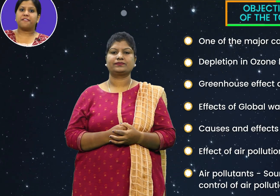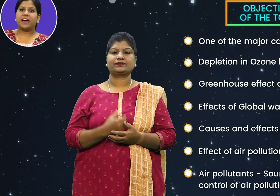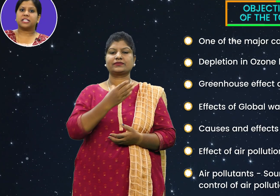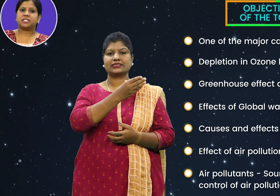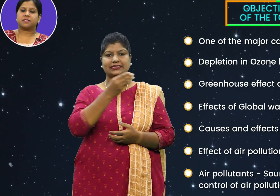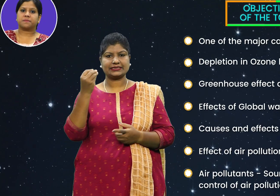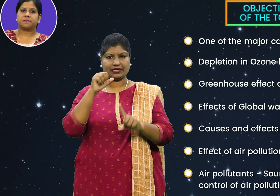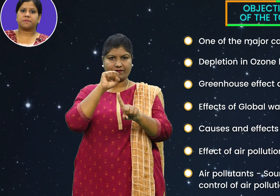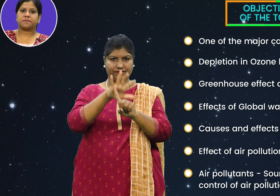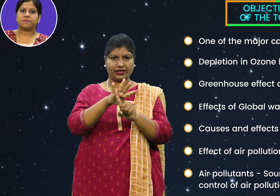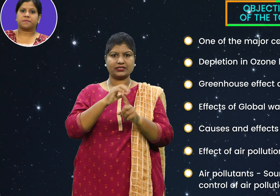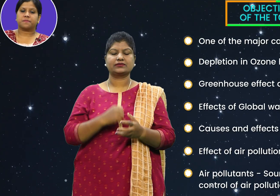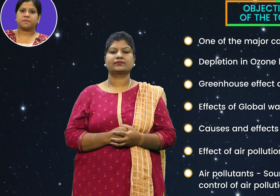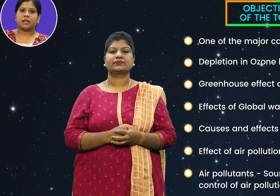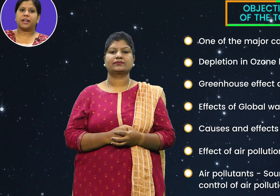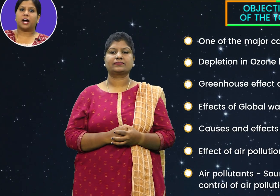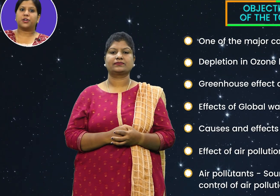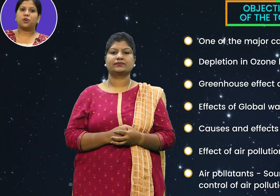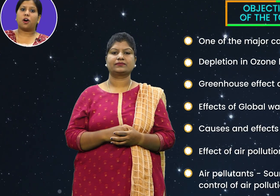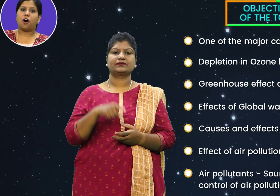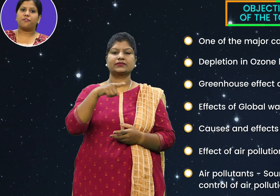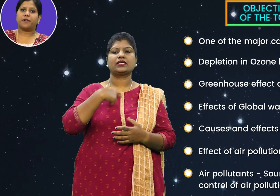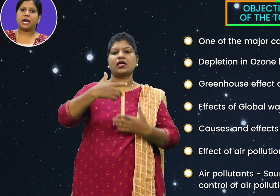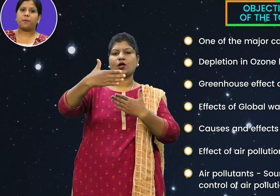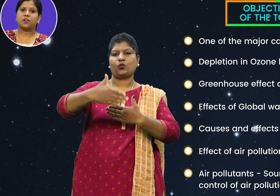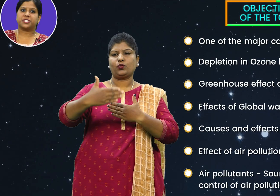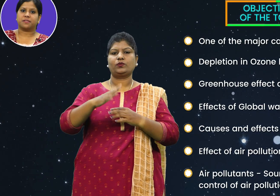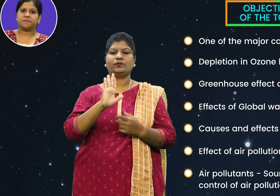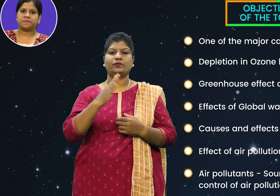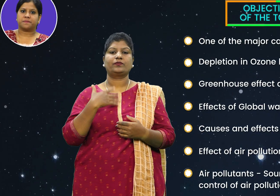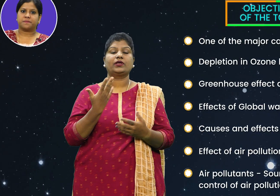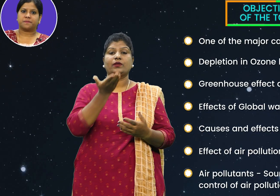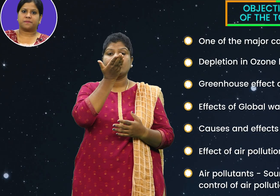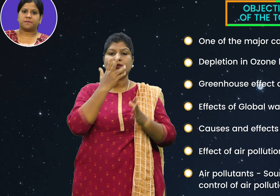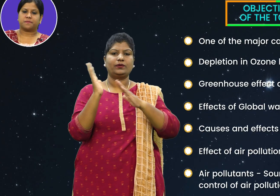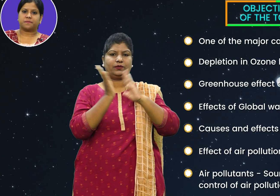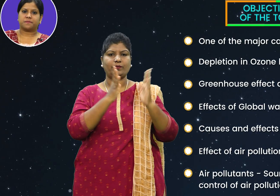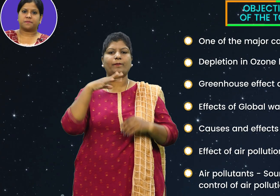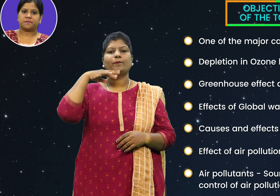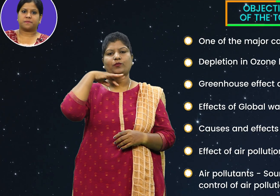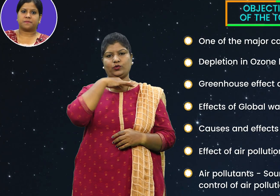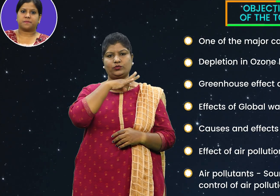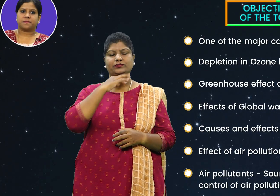and effects and control of air pollution.